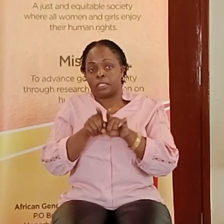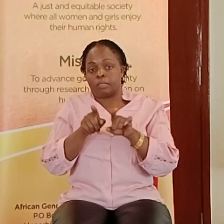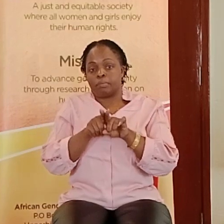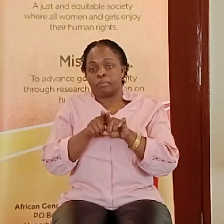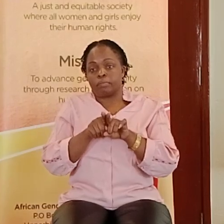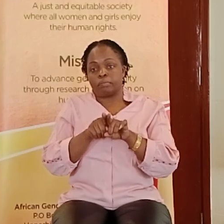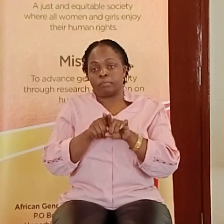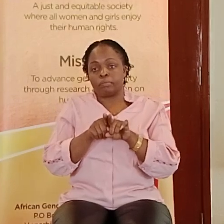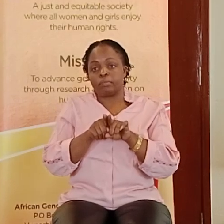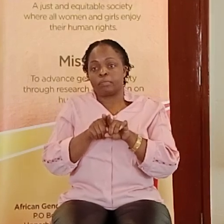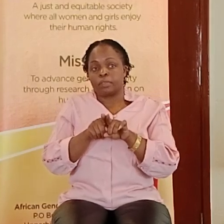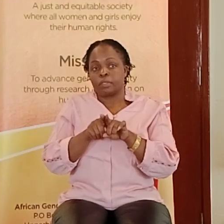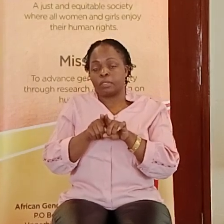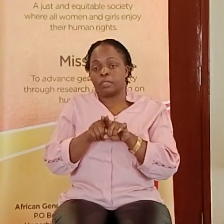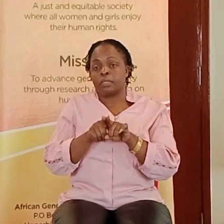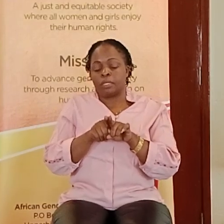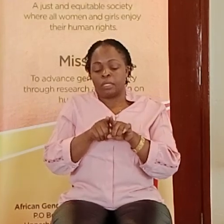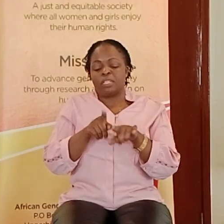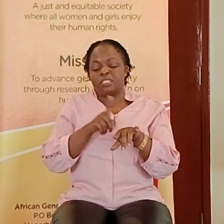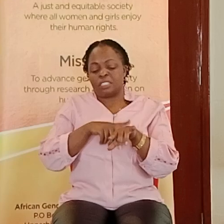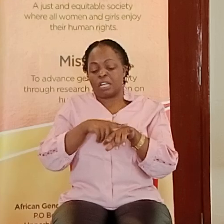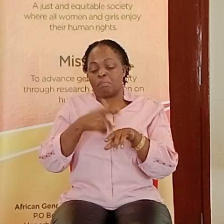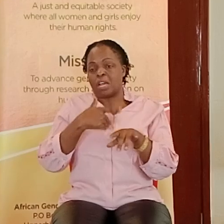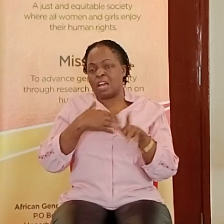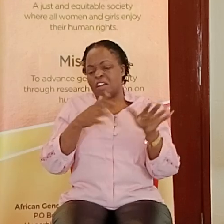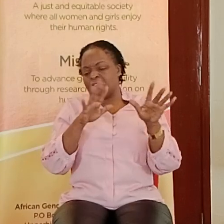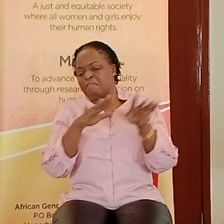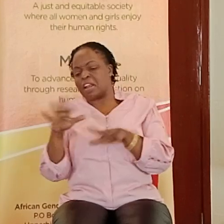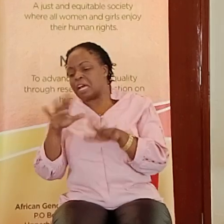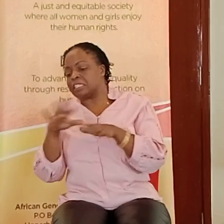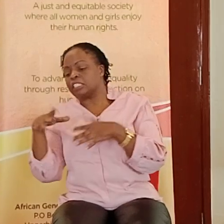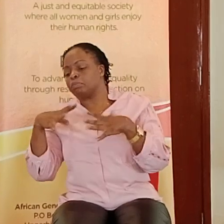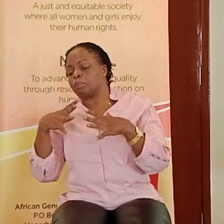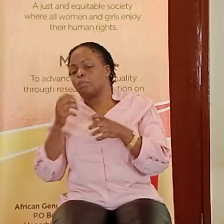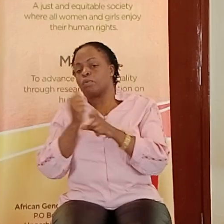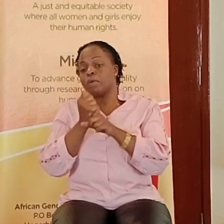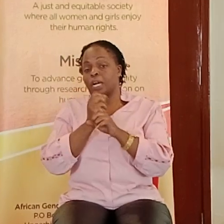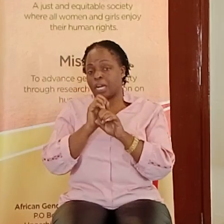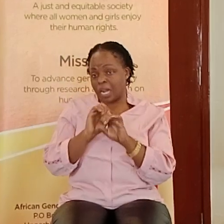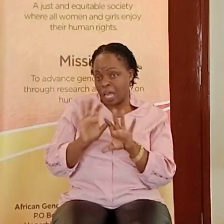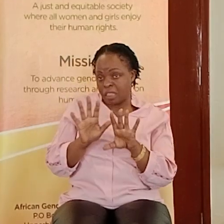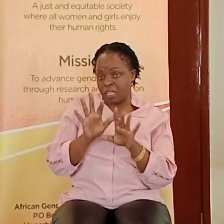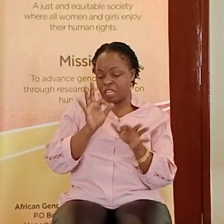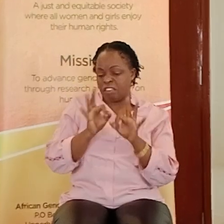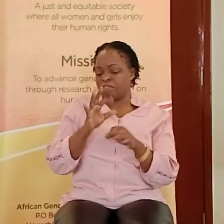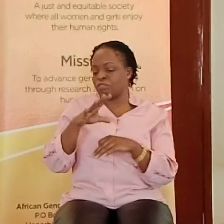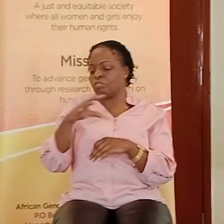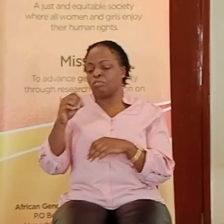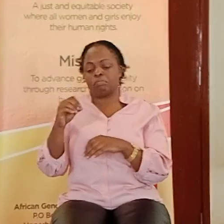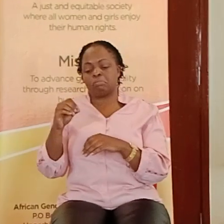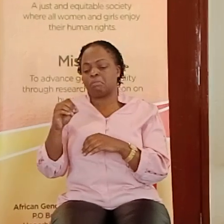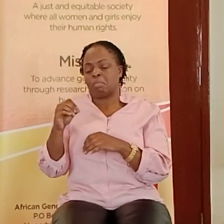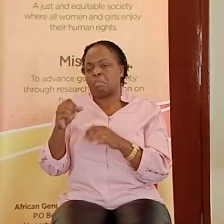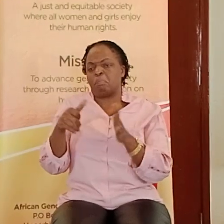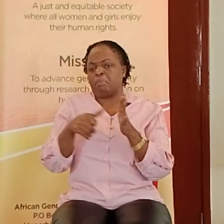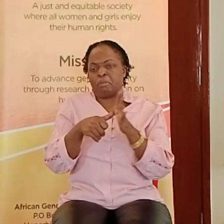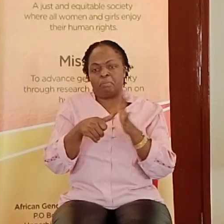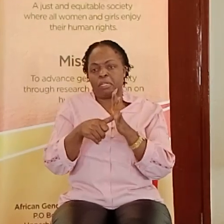no one was going to work, isn't it? Or if they were going, it was really a hassle because you didn't know what is likely to